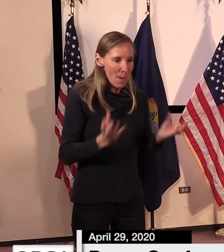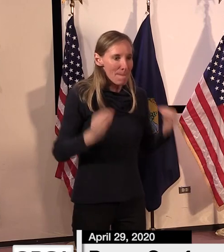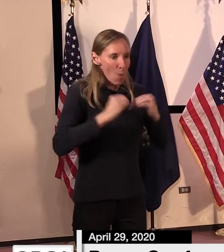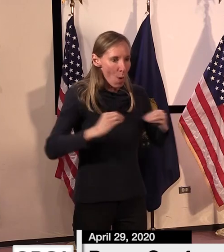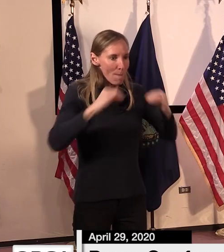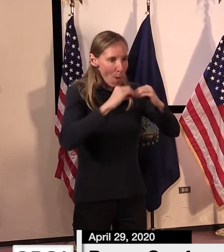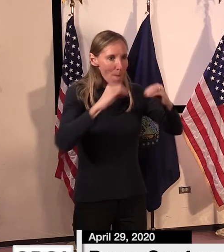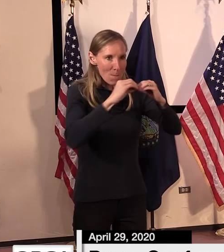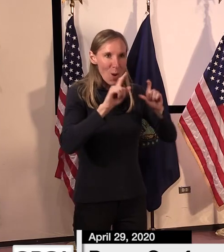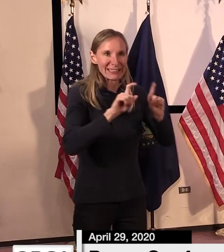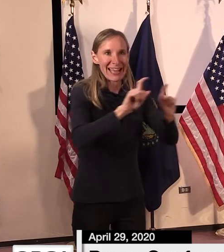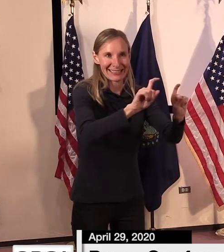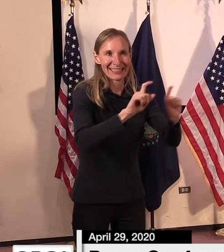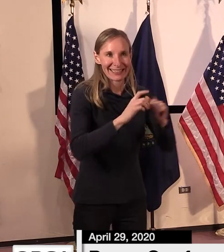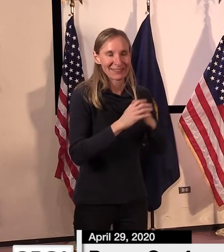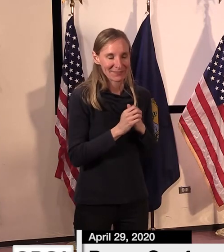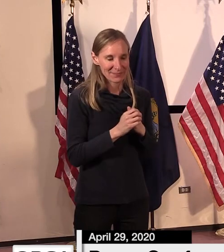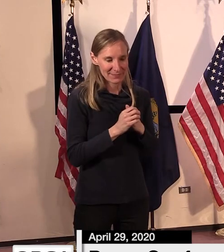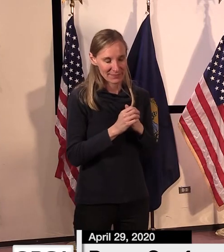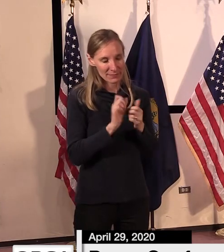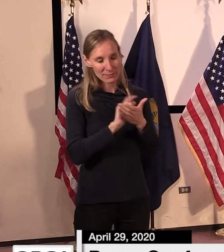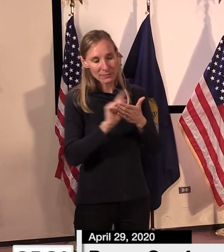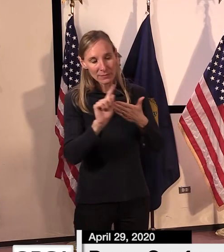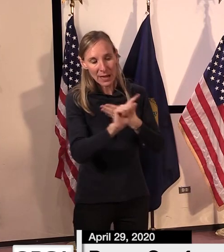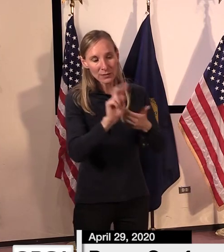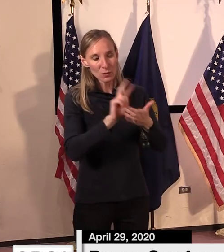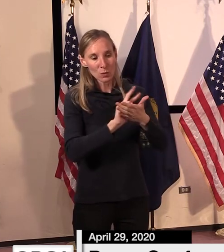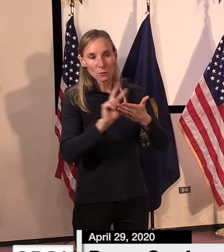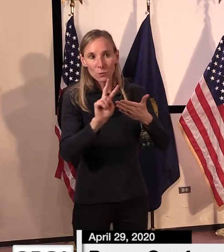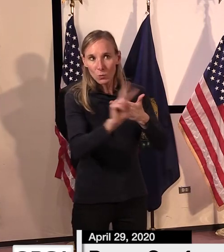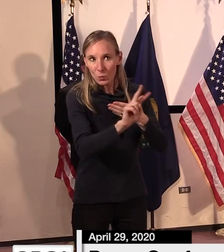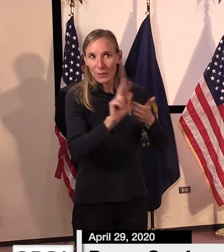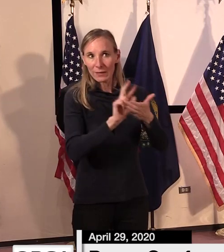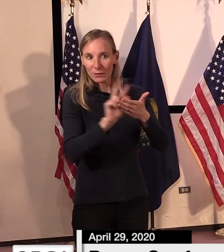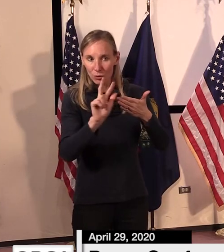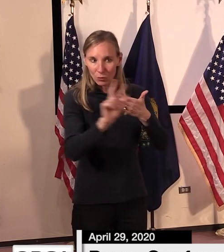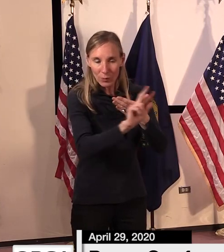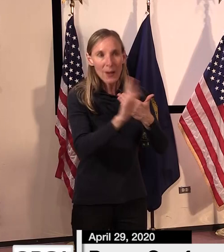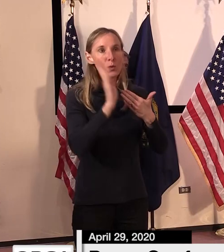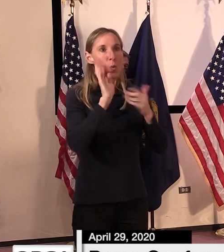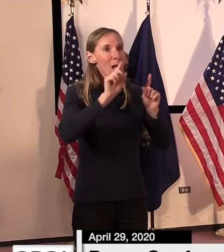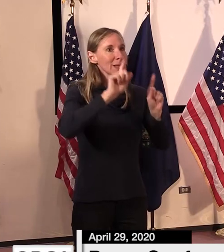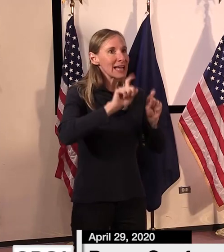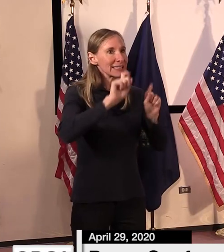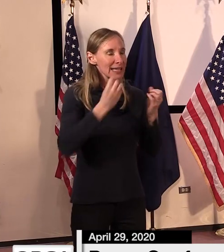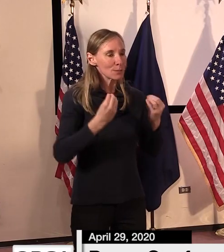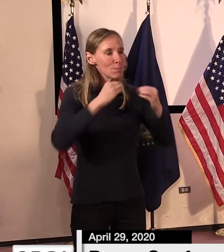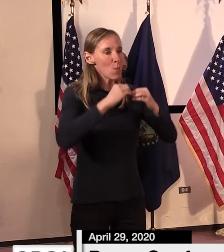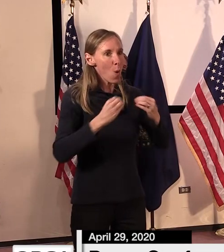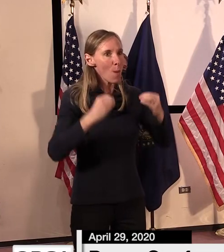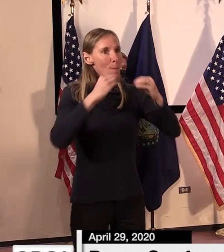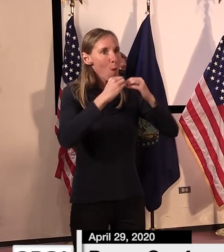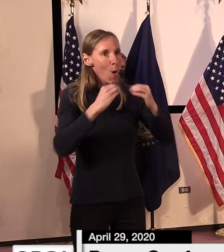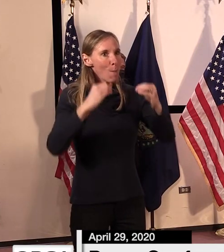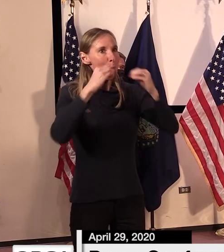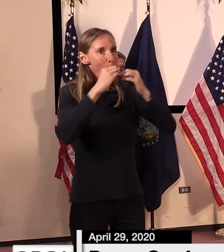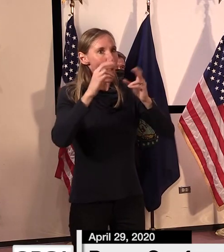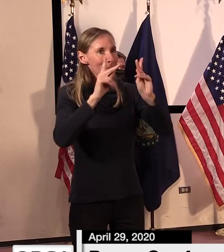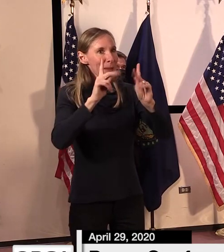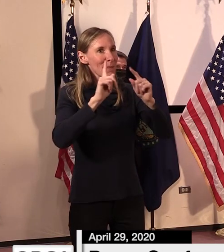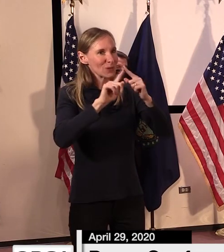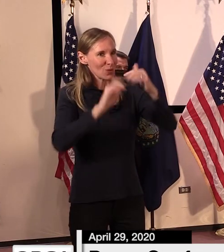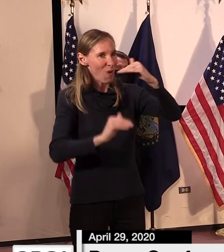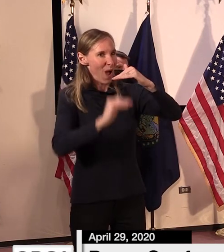further. Over the next few weeks, we'll work to ramp up our testing capabilities to, as you just